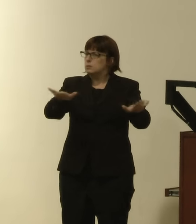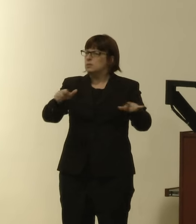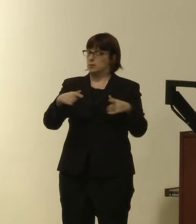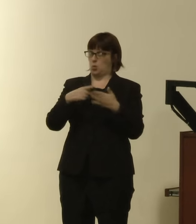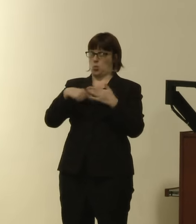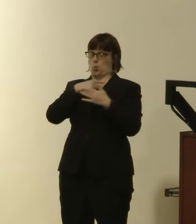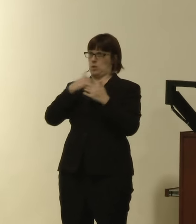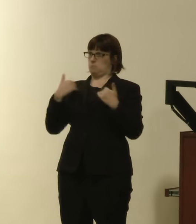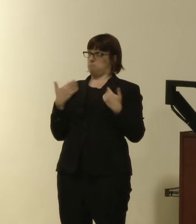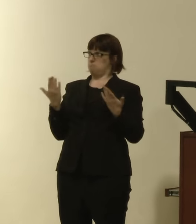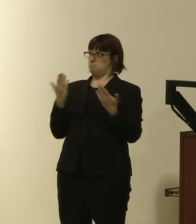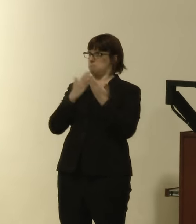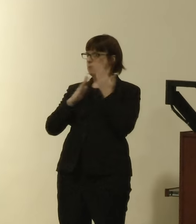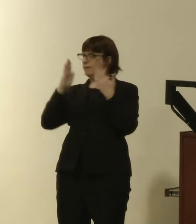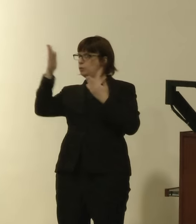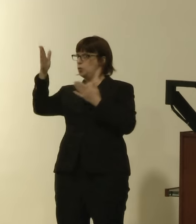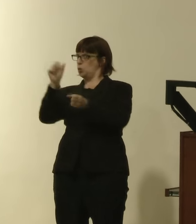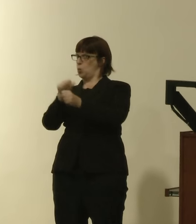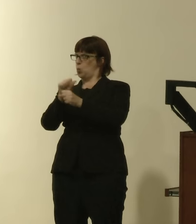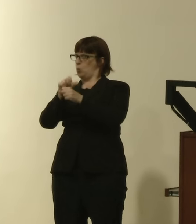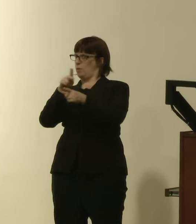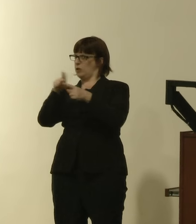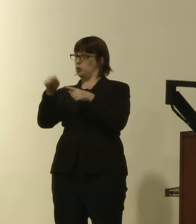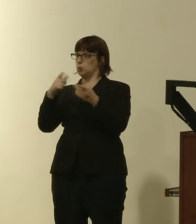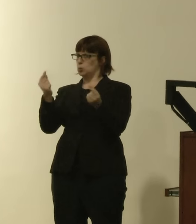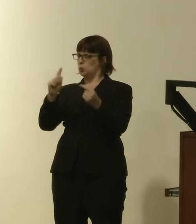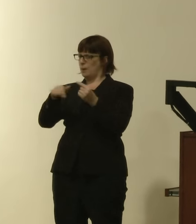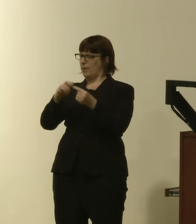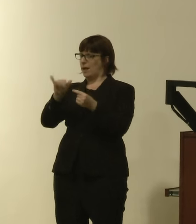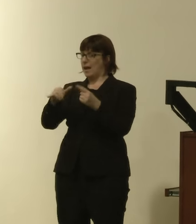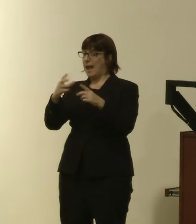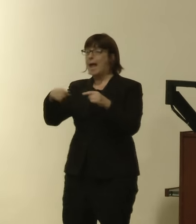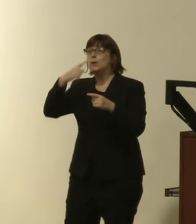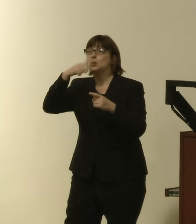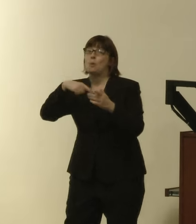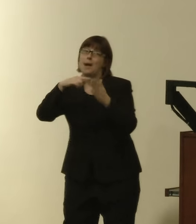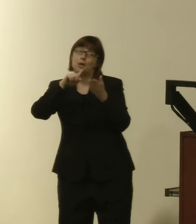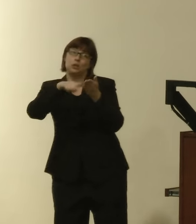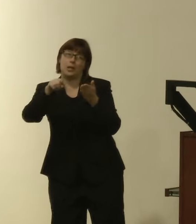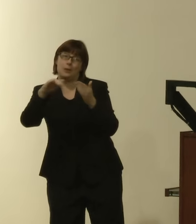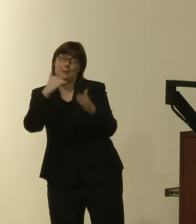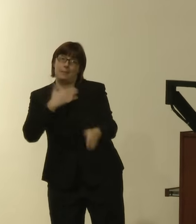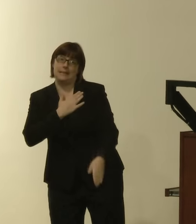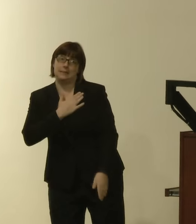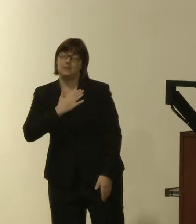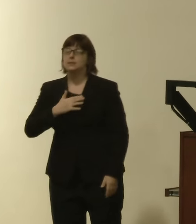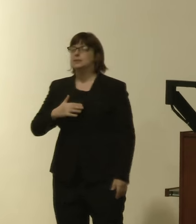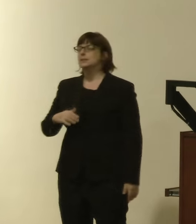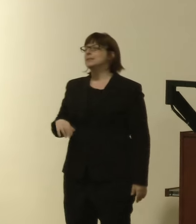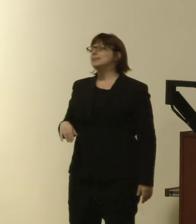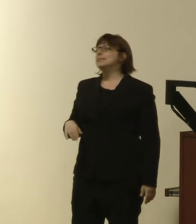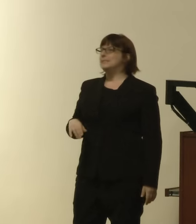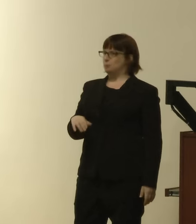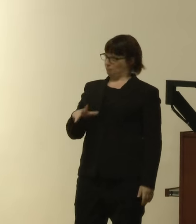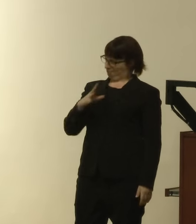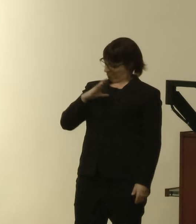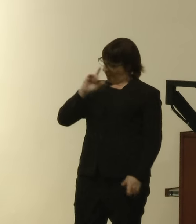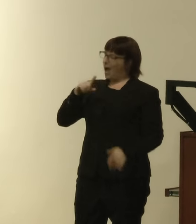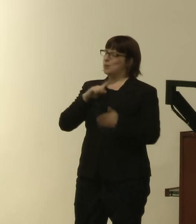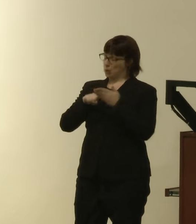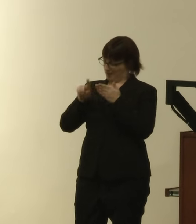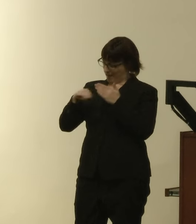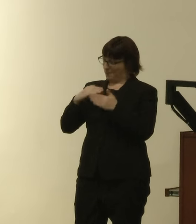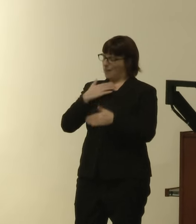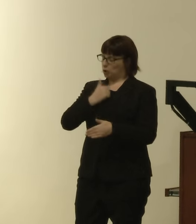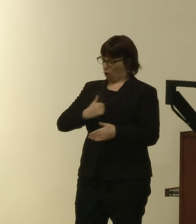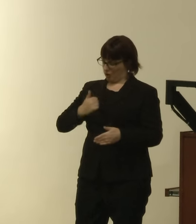professionals, you know, think about and do about that? So, and also, can you check your email? Okay, I will do that. I will do that.